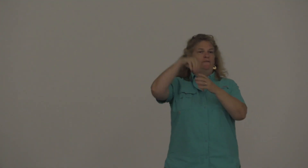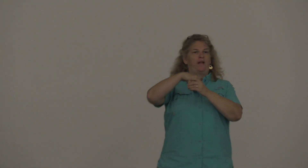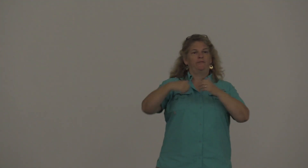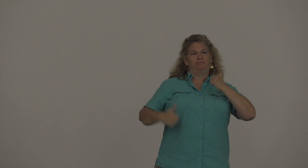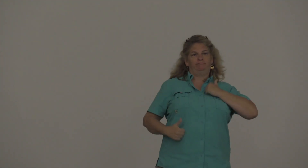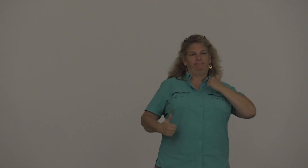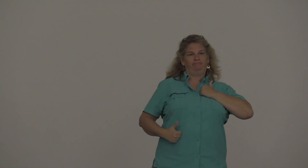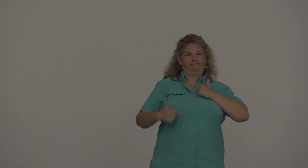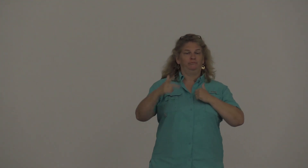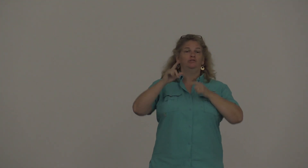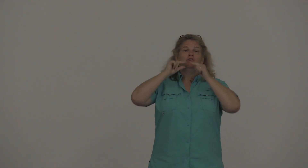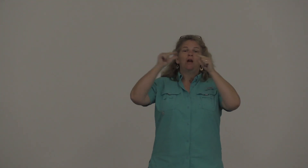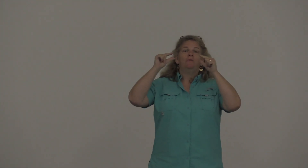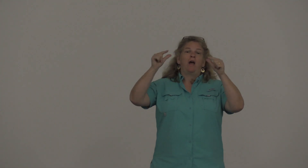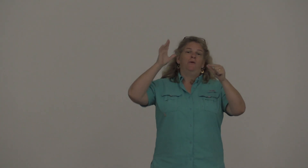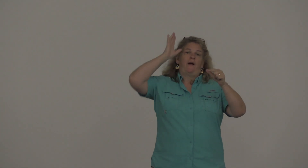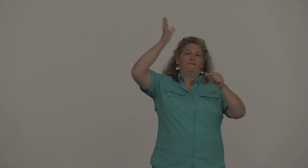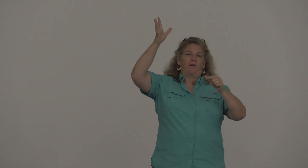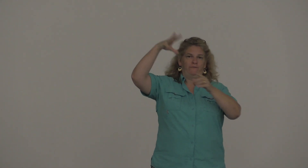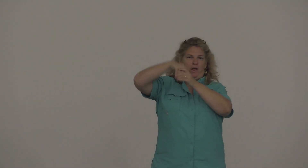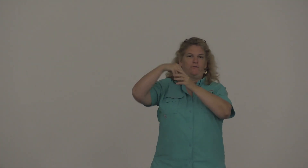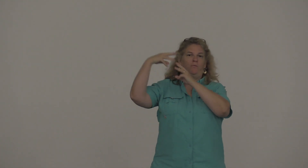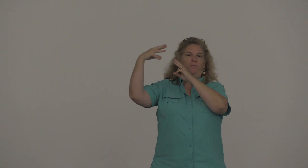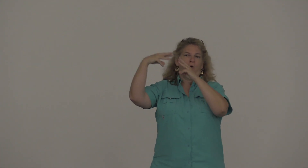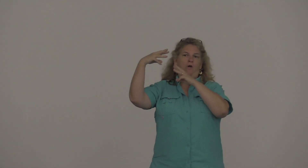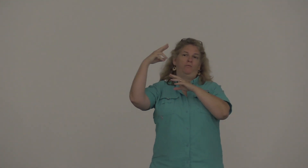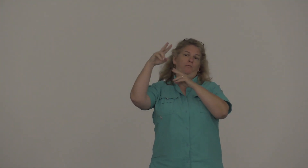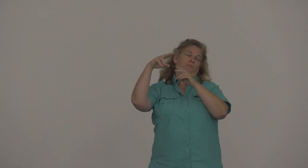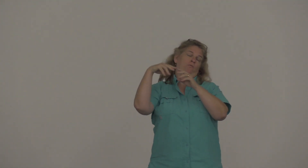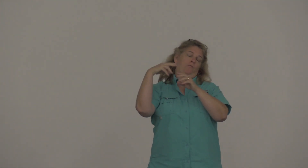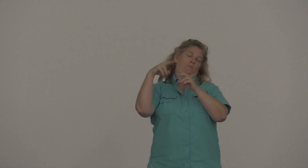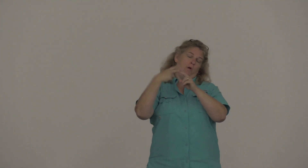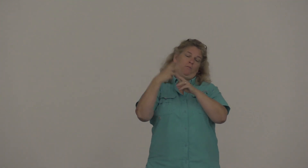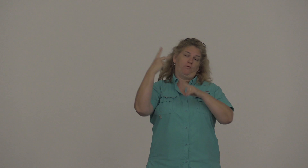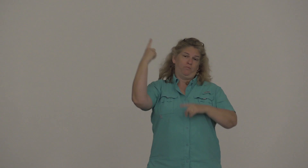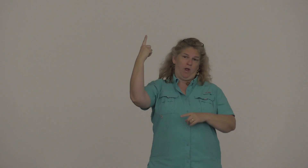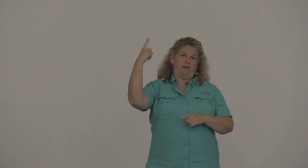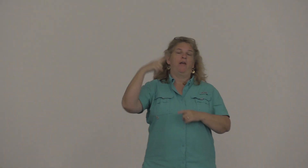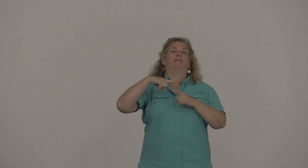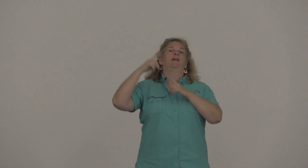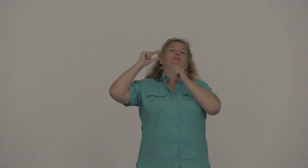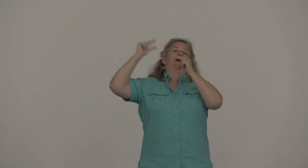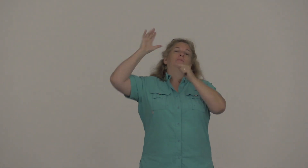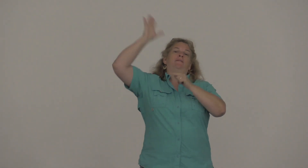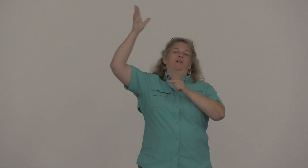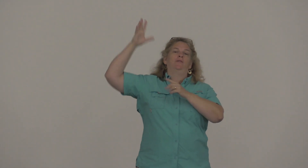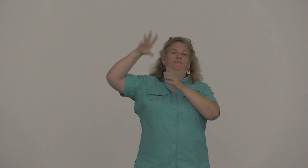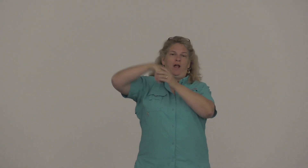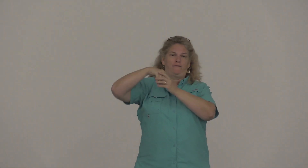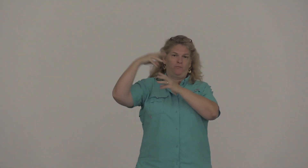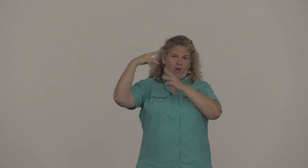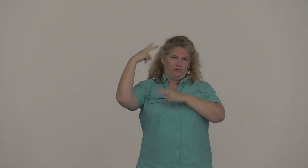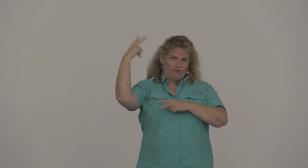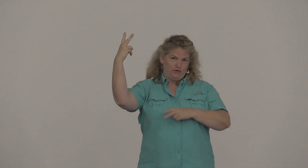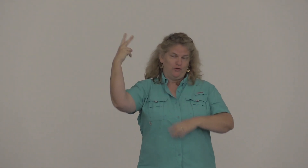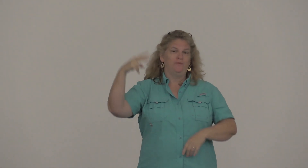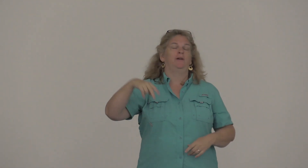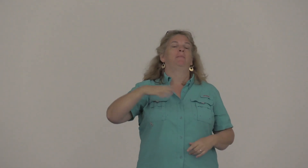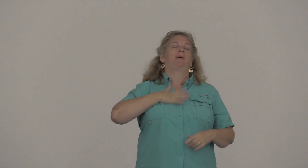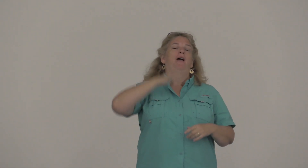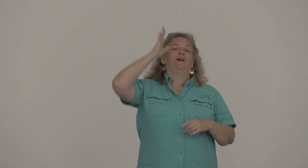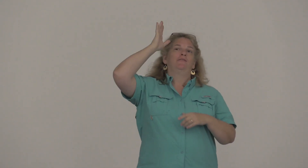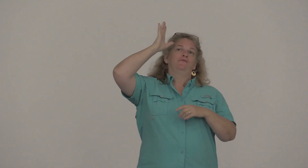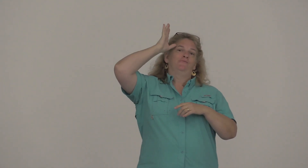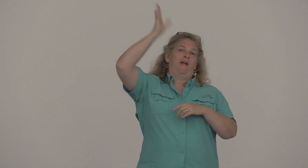I have many family members who were involved in the military, both grandparents and grandparents in World War I and